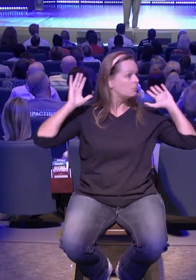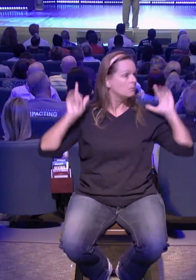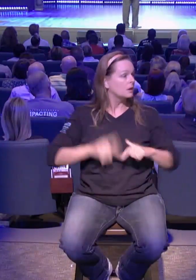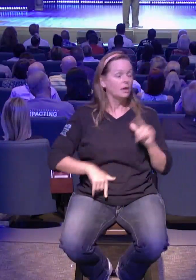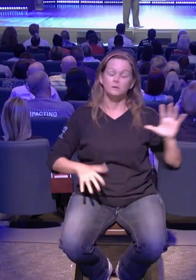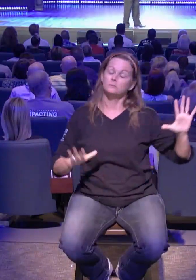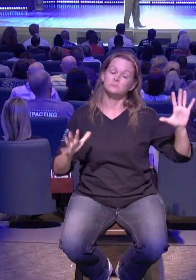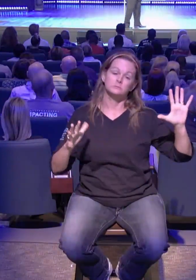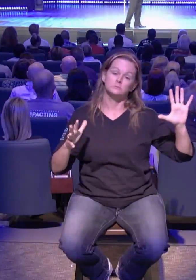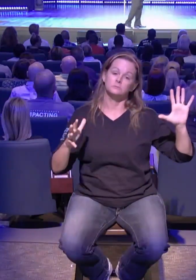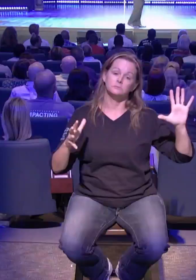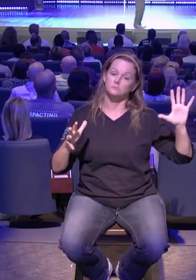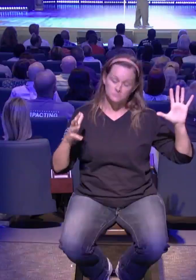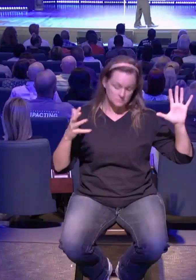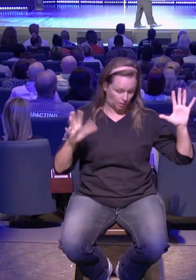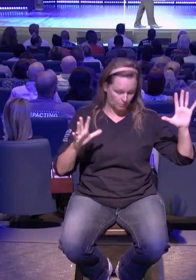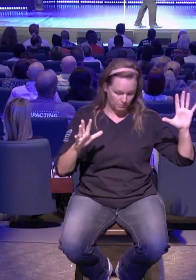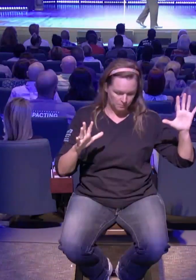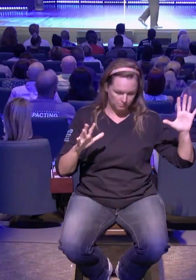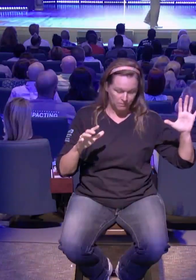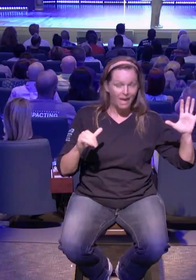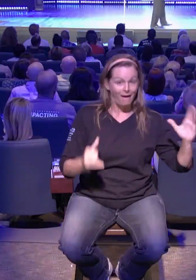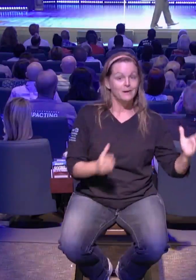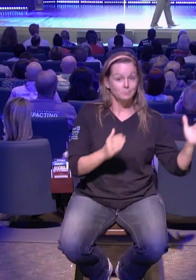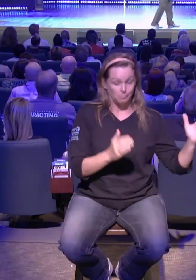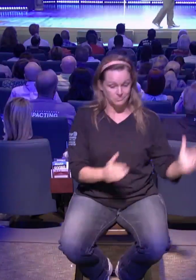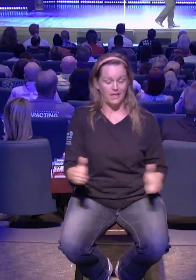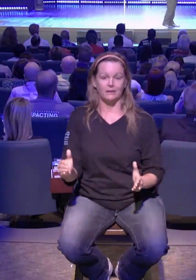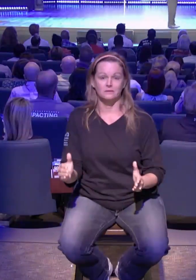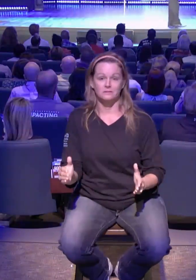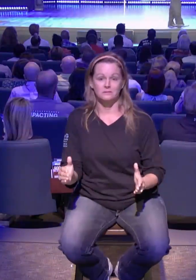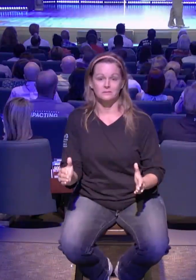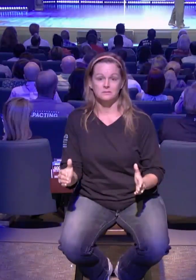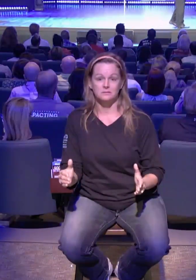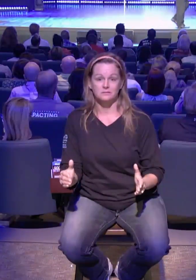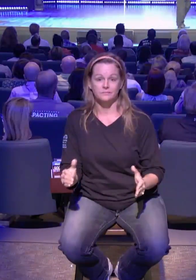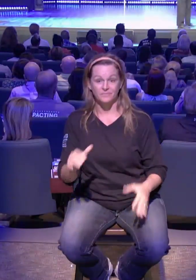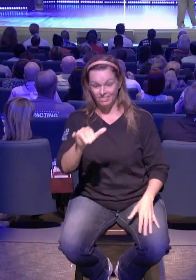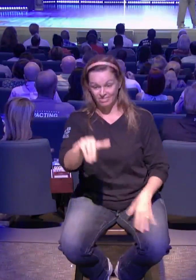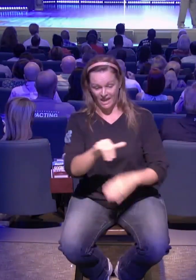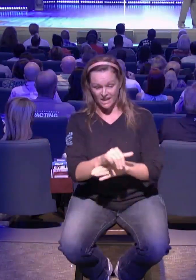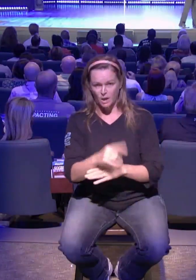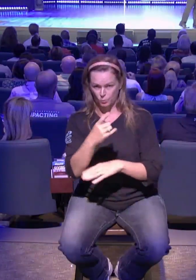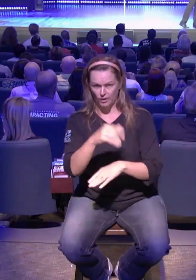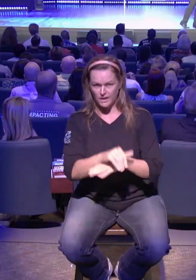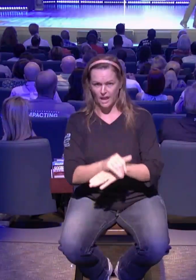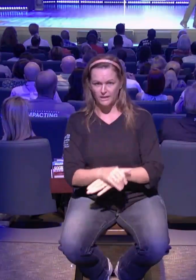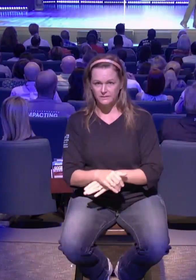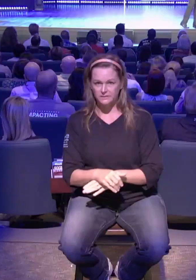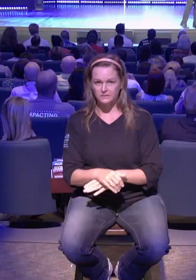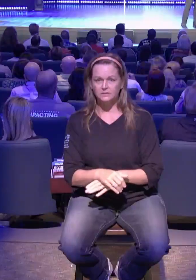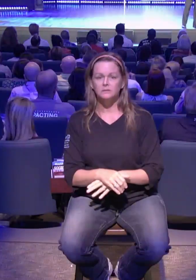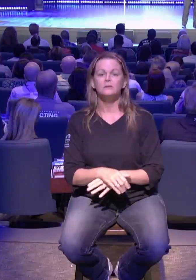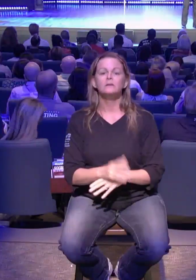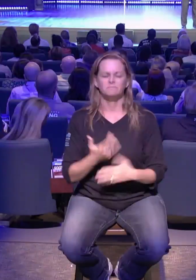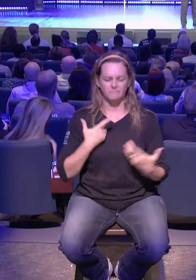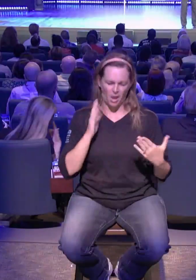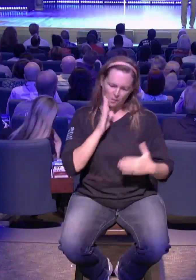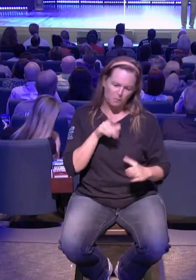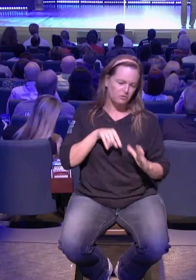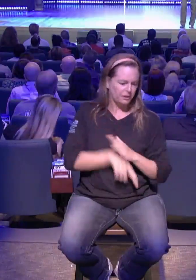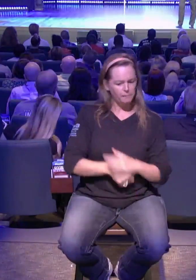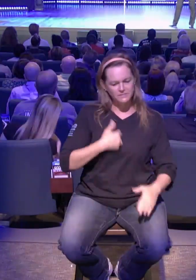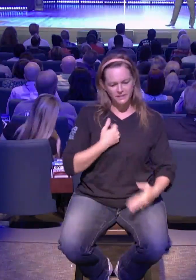the night he had contemplated how to take his life, there was a divine interruption